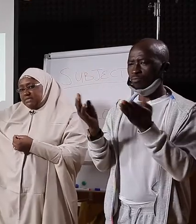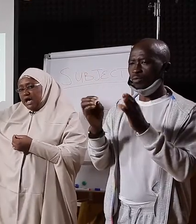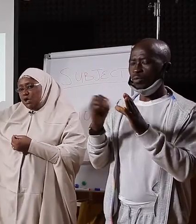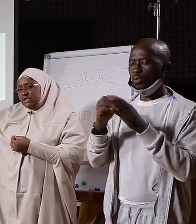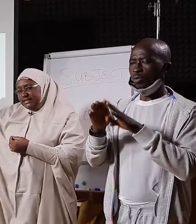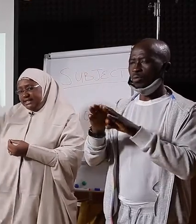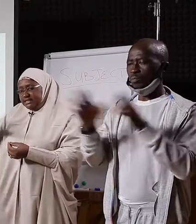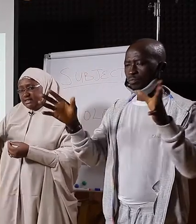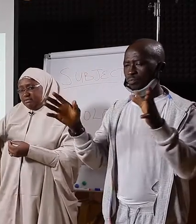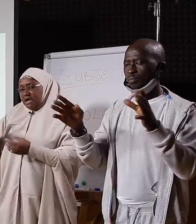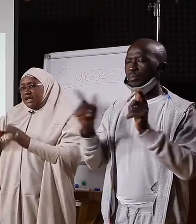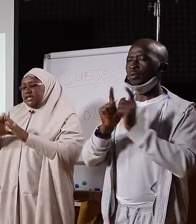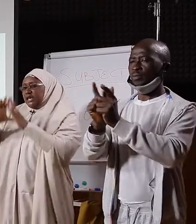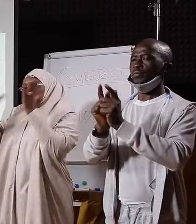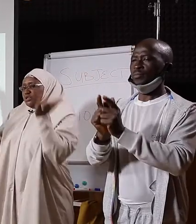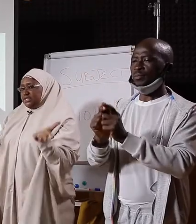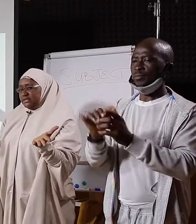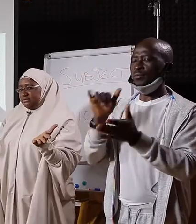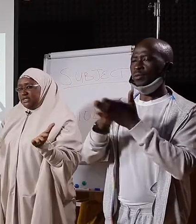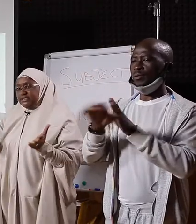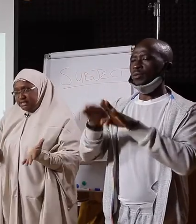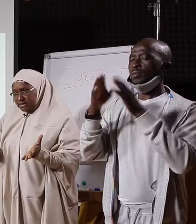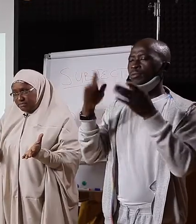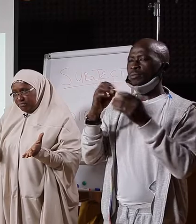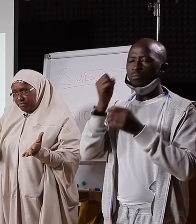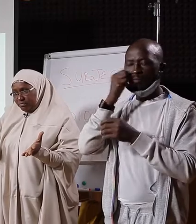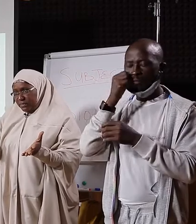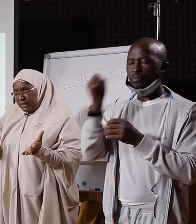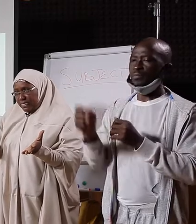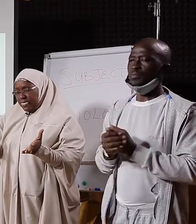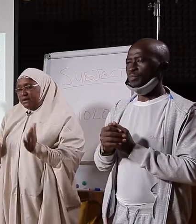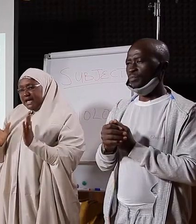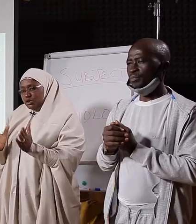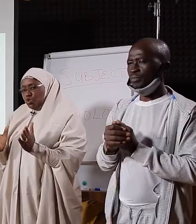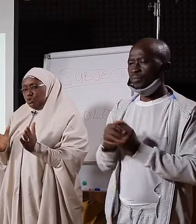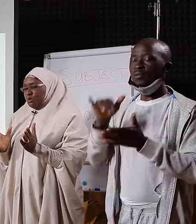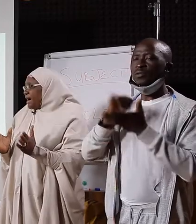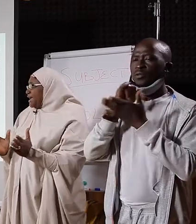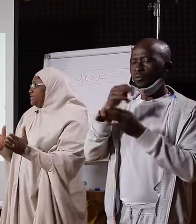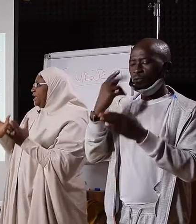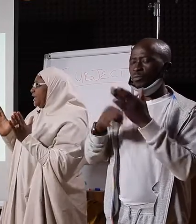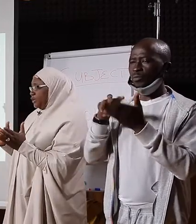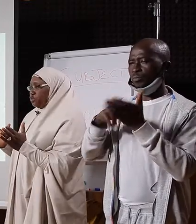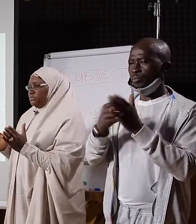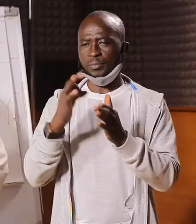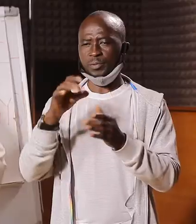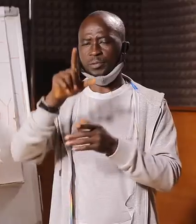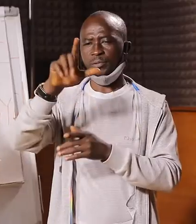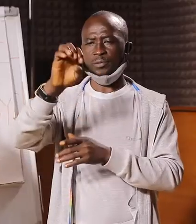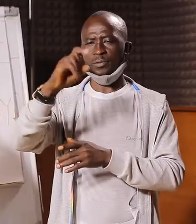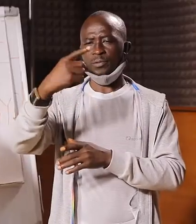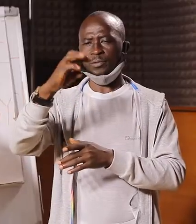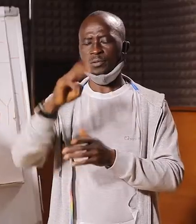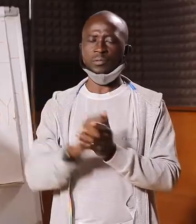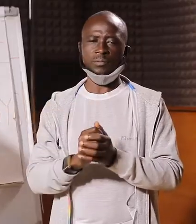splits along the slits and it exposes the seeds. That is what you mean by a legume. The